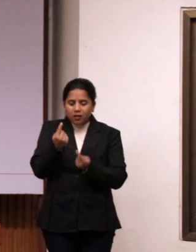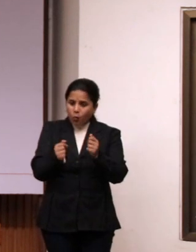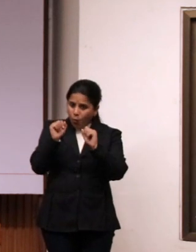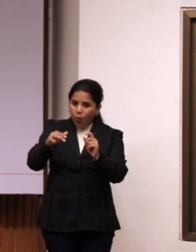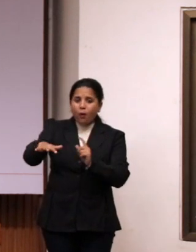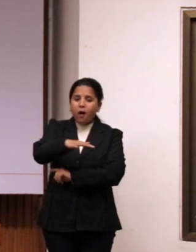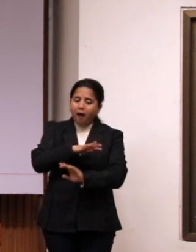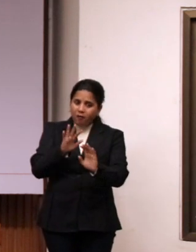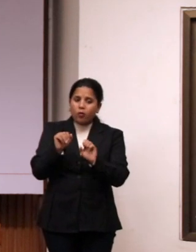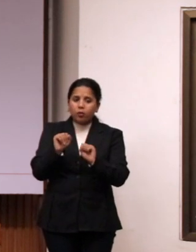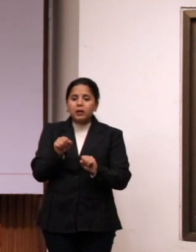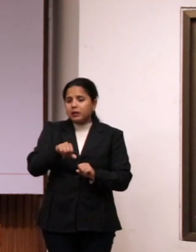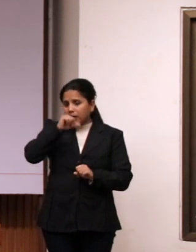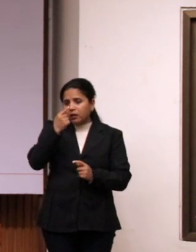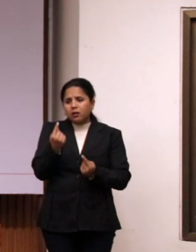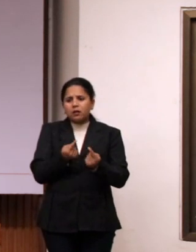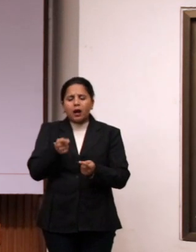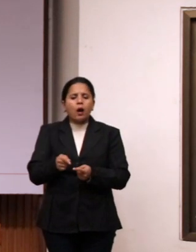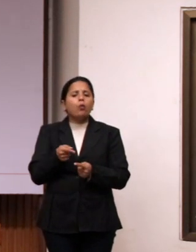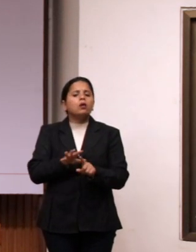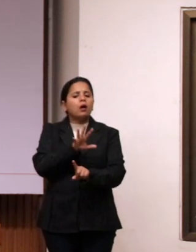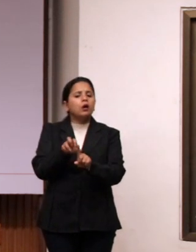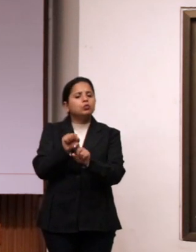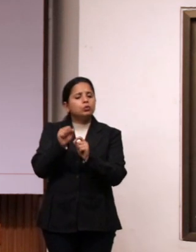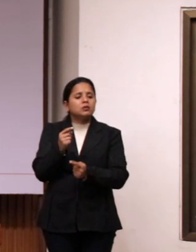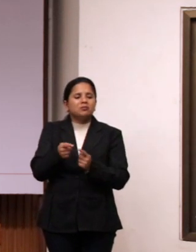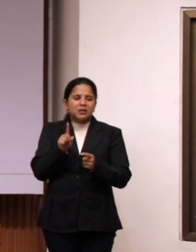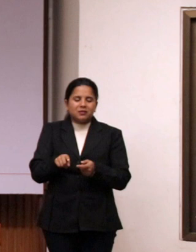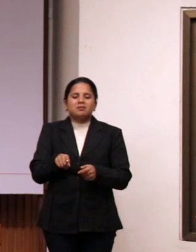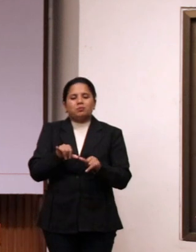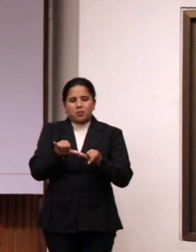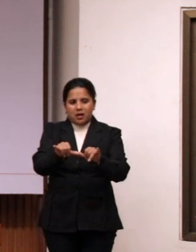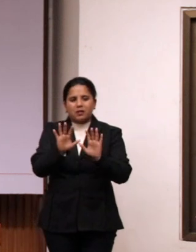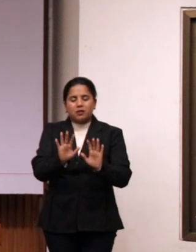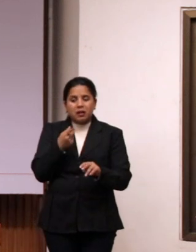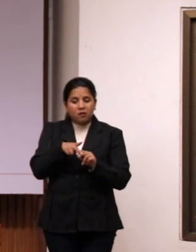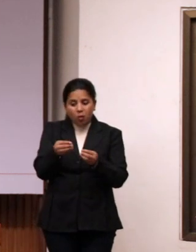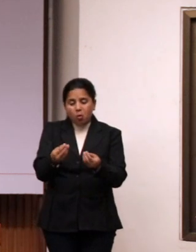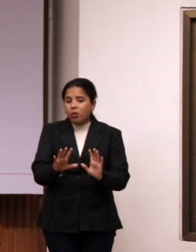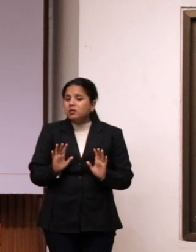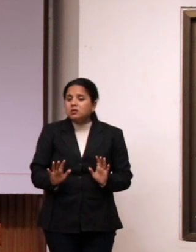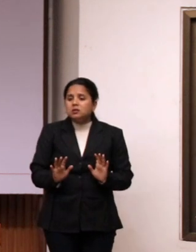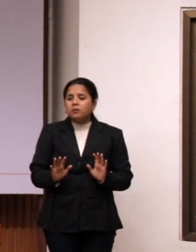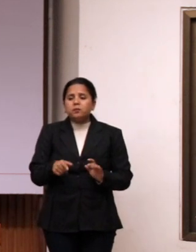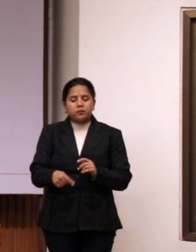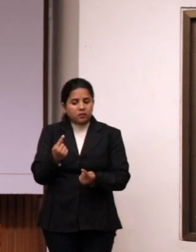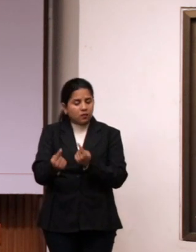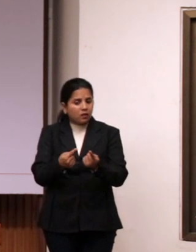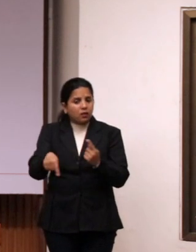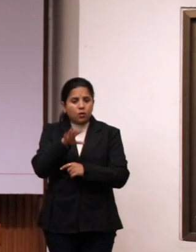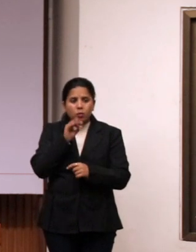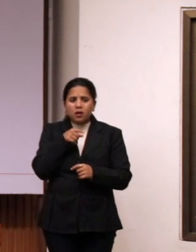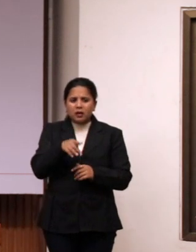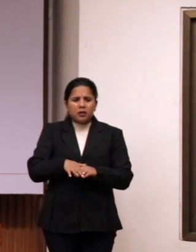because as I said that Indian grasslands are cultural grassland, you have to manage it, intervene. if you lose it. Grassland are